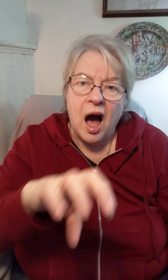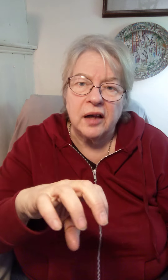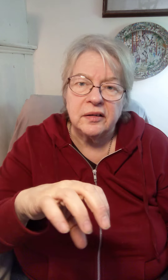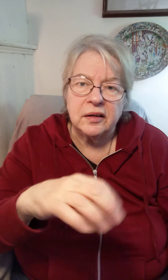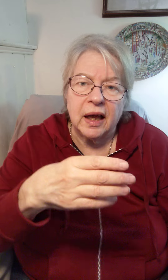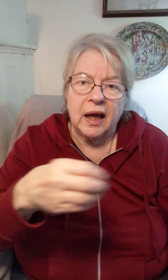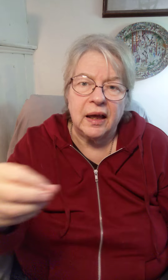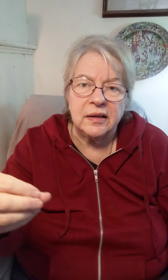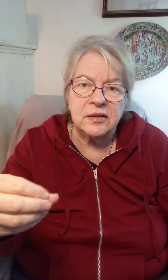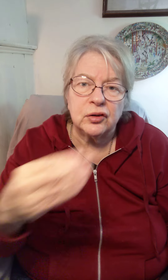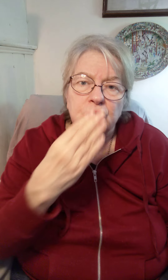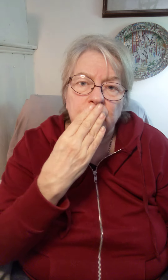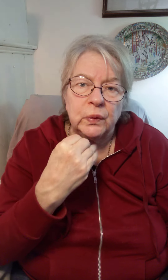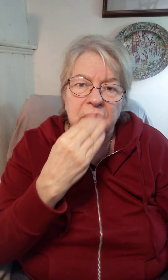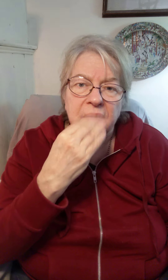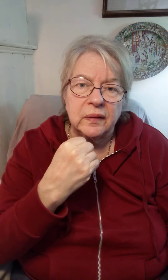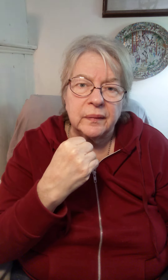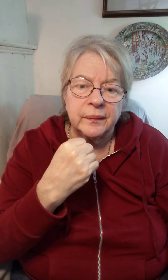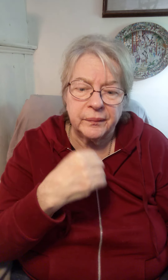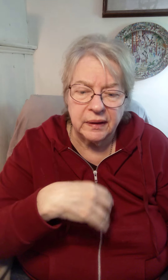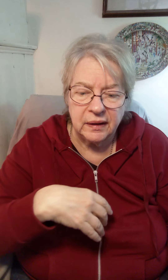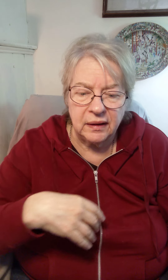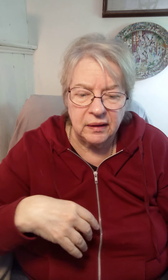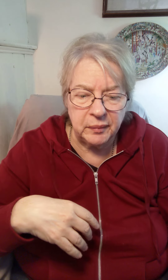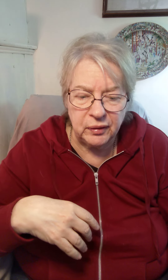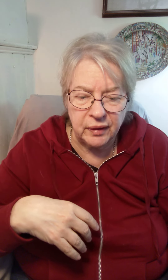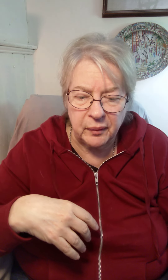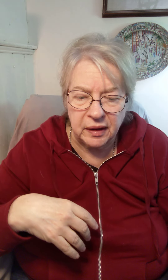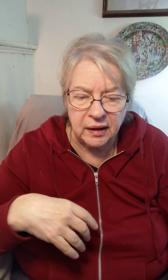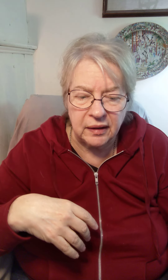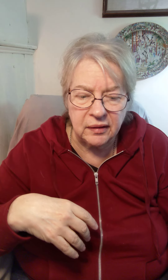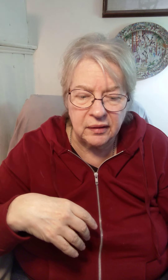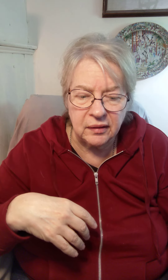hot and sweet. Let me do that one again.